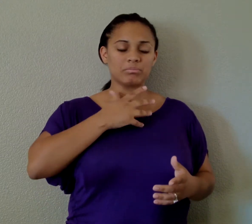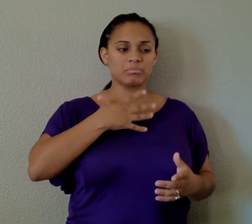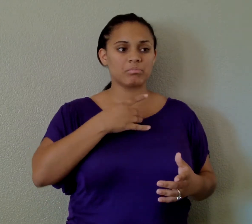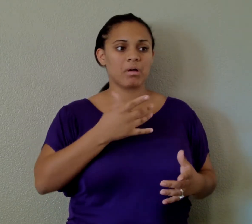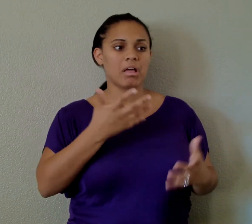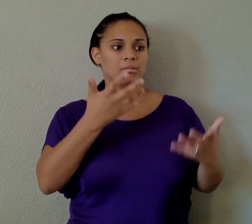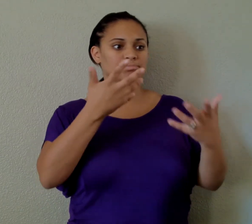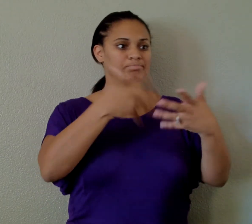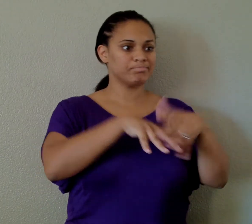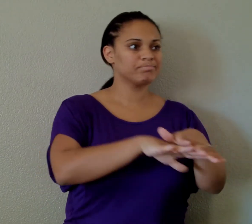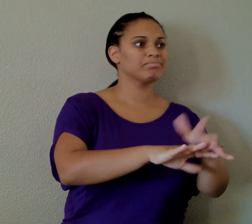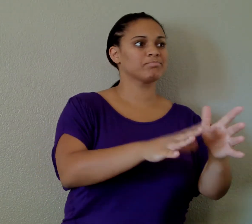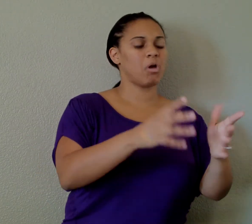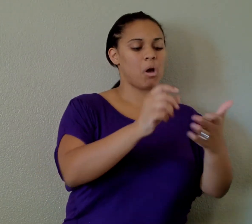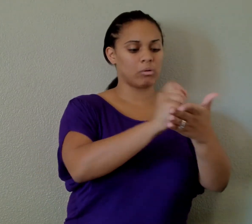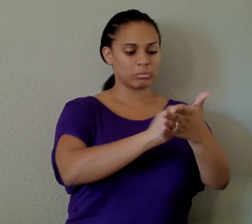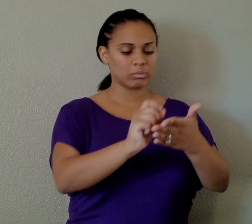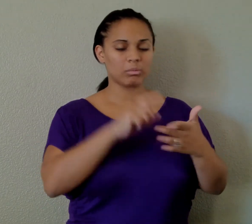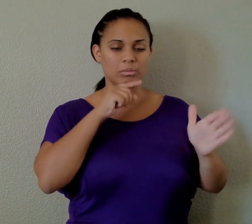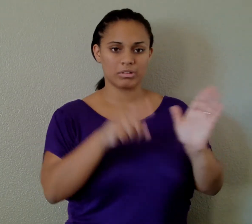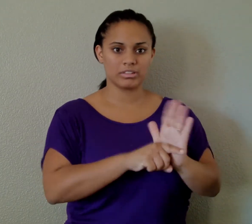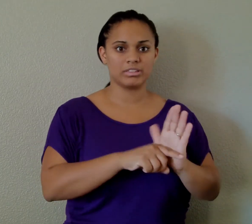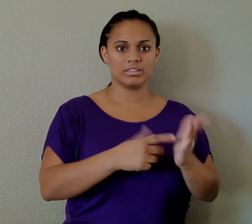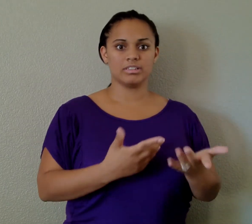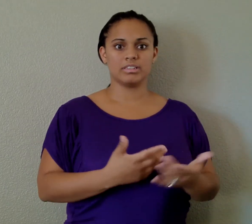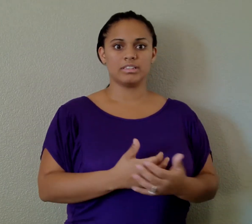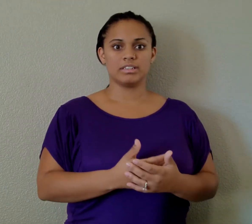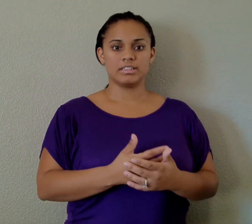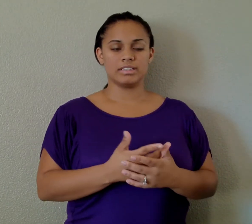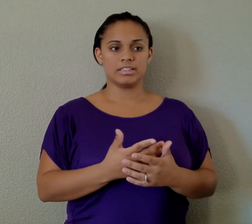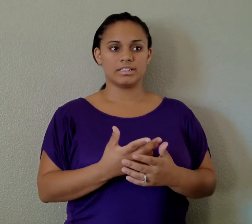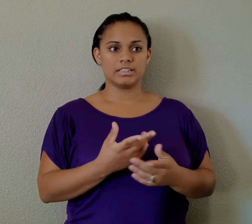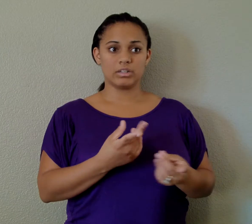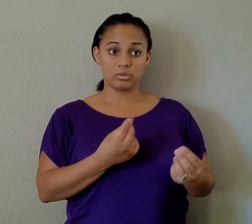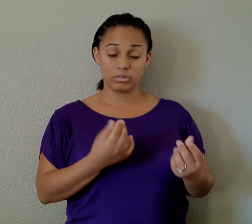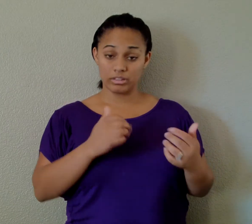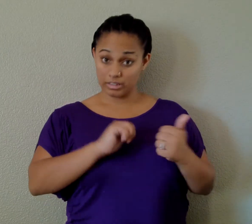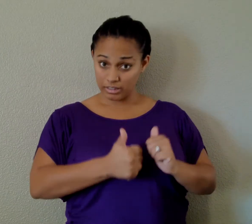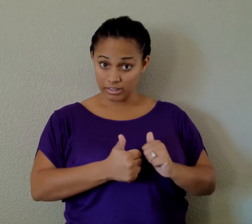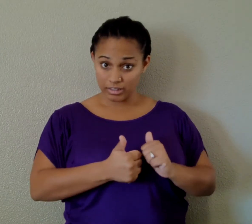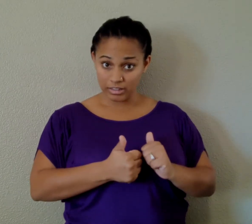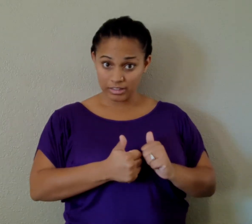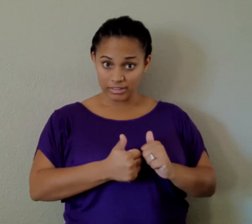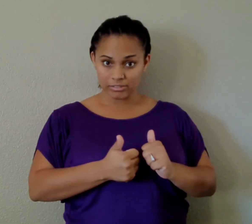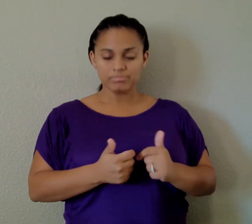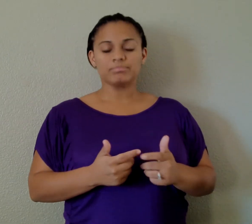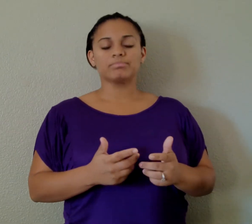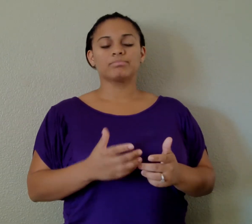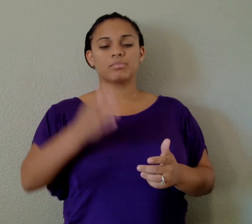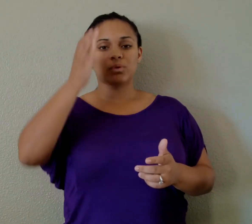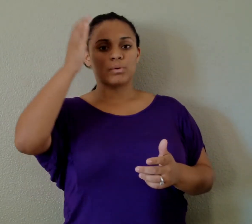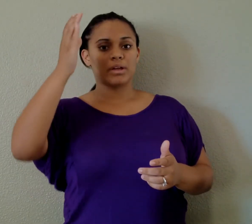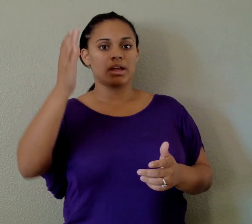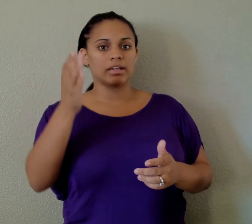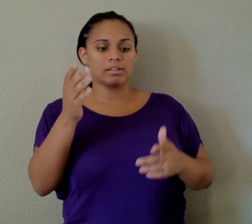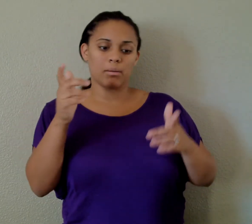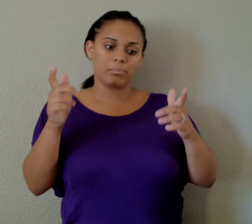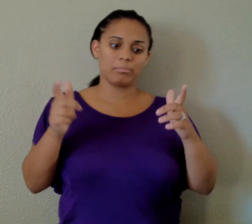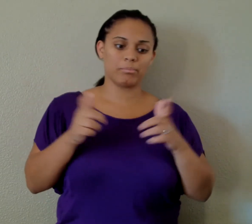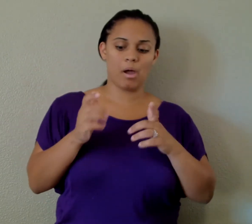by creating some mini research projects. And one of these research projects is to have students read something from